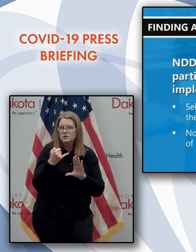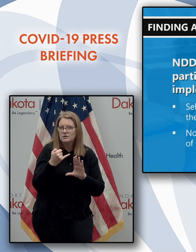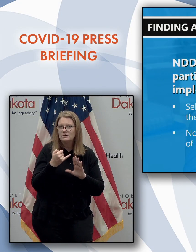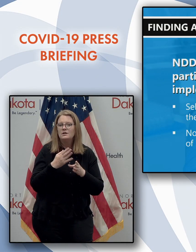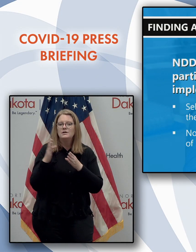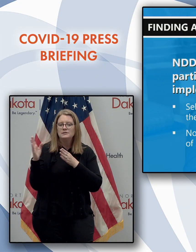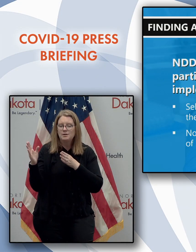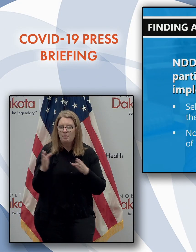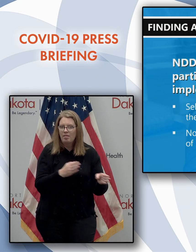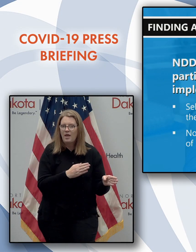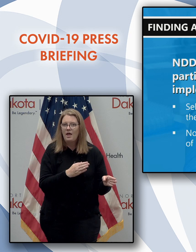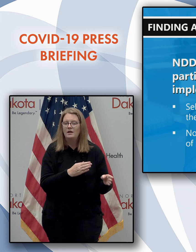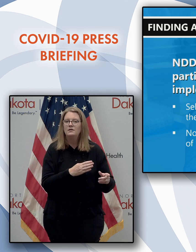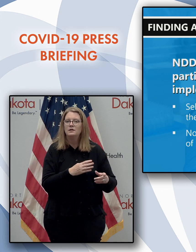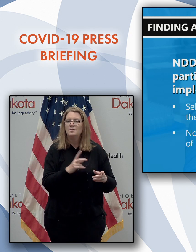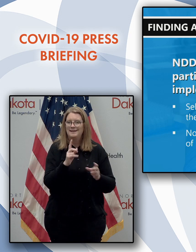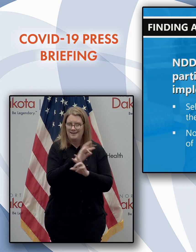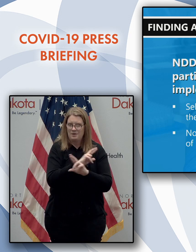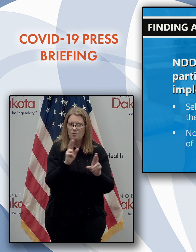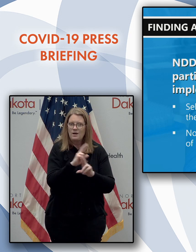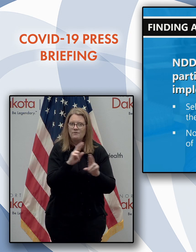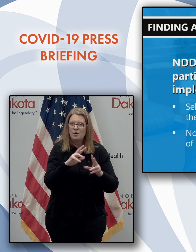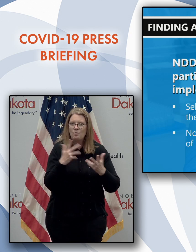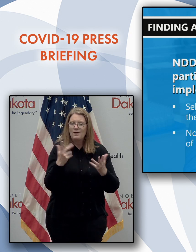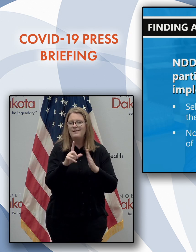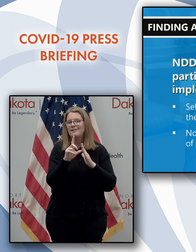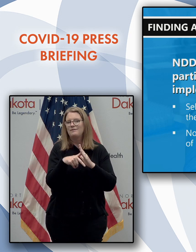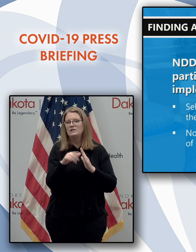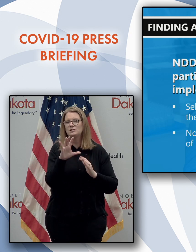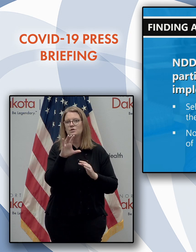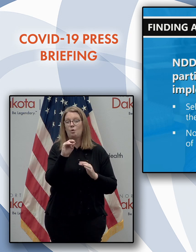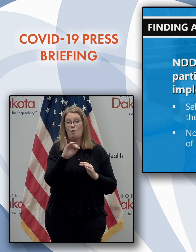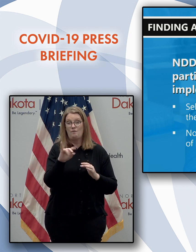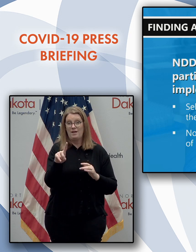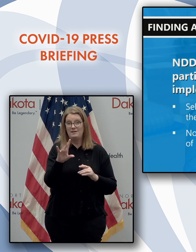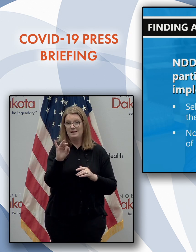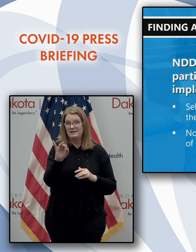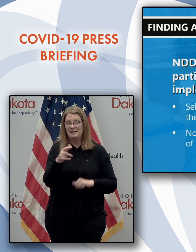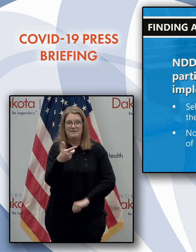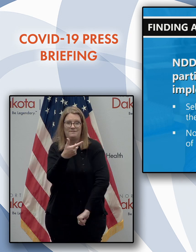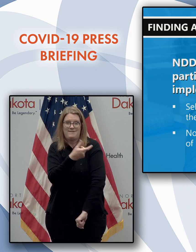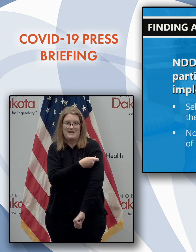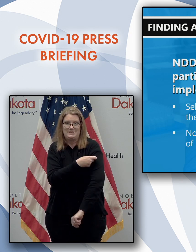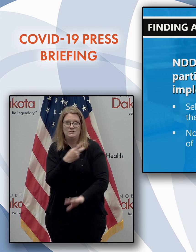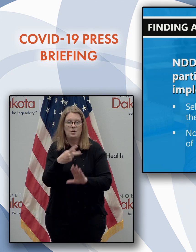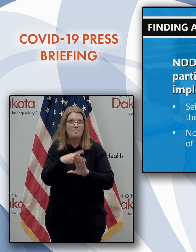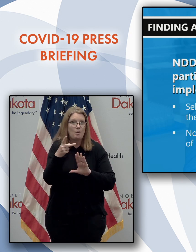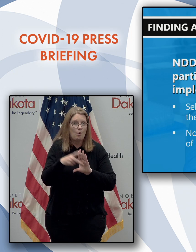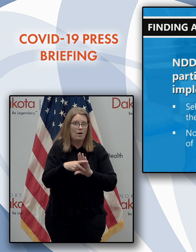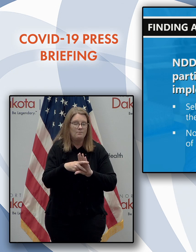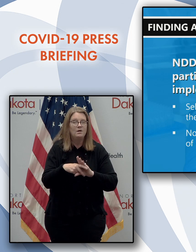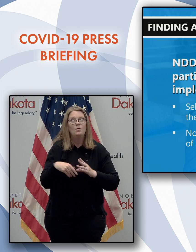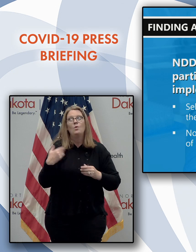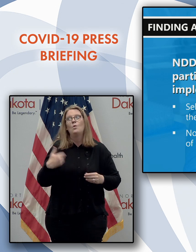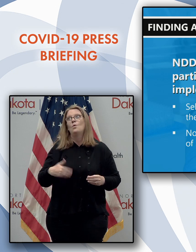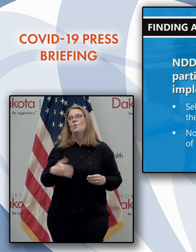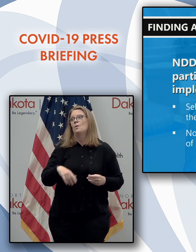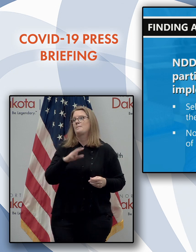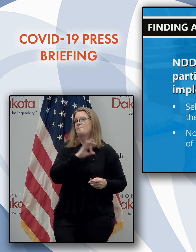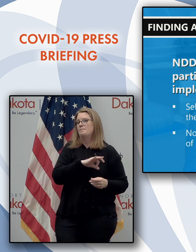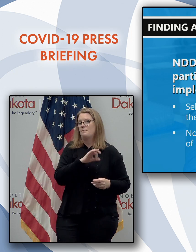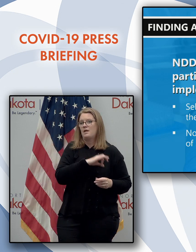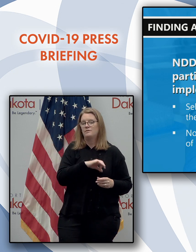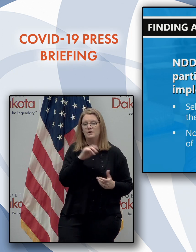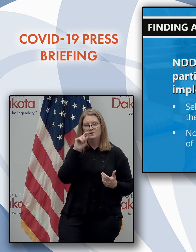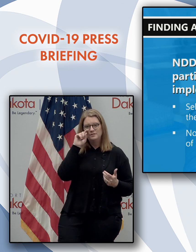and implement and get ready for the eventual COVID-19 vaccination program. This would be a great benefit to our state to be part of